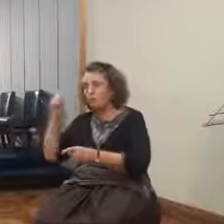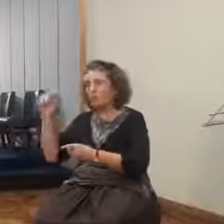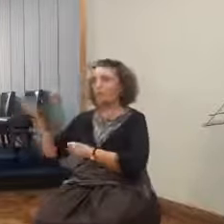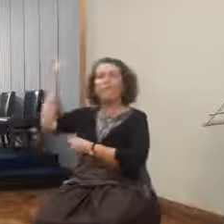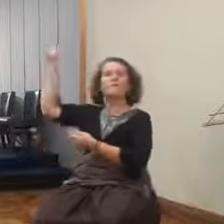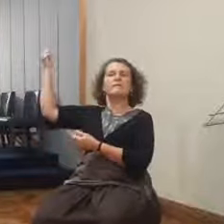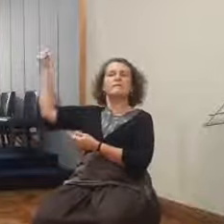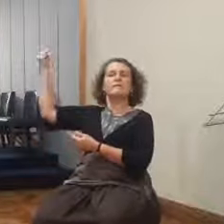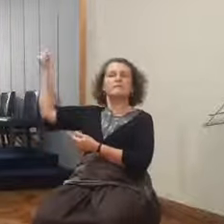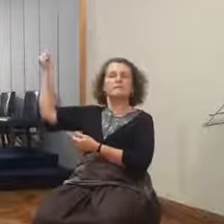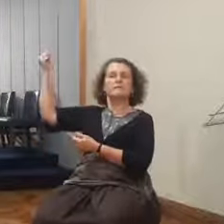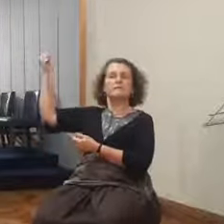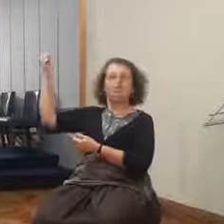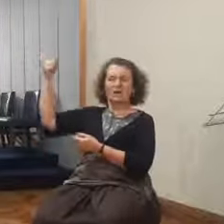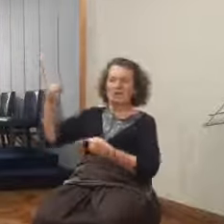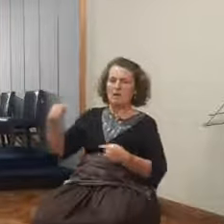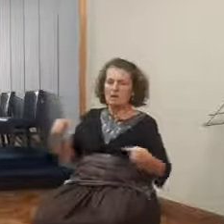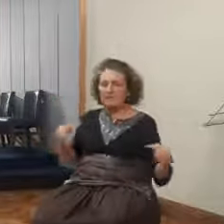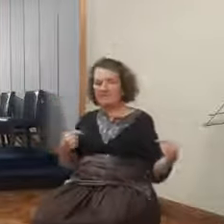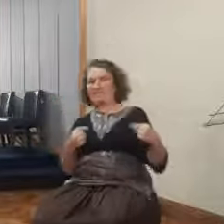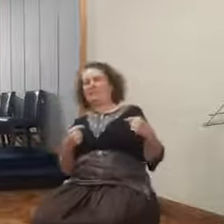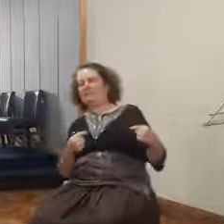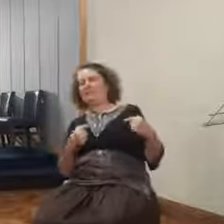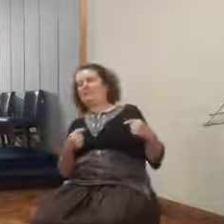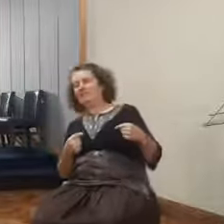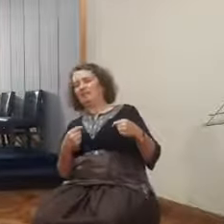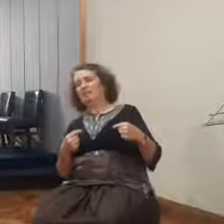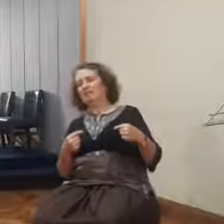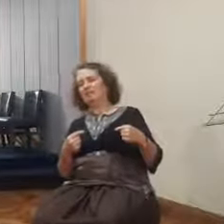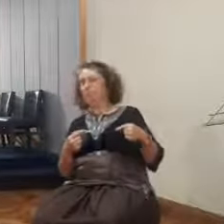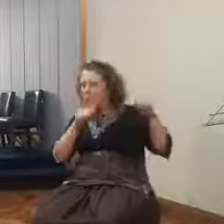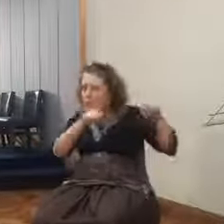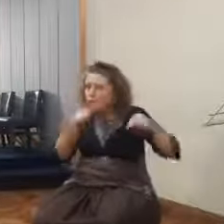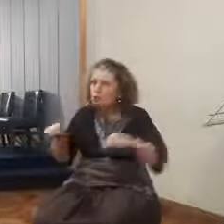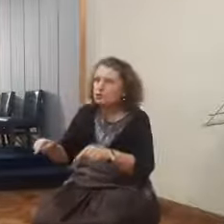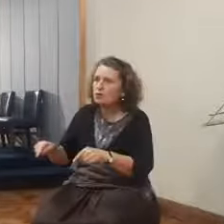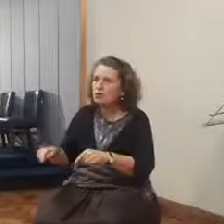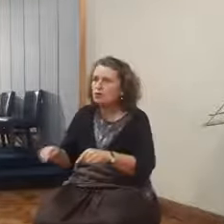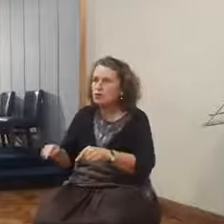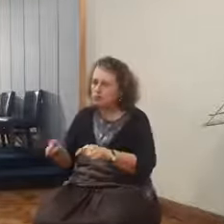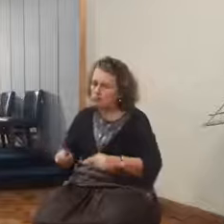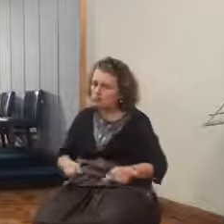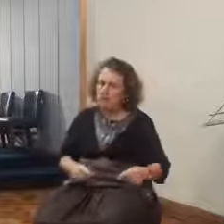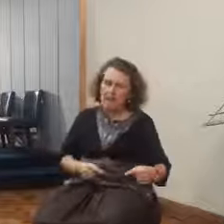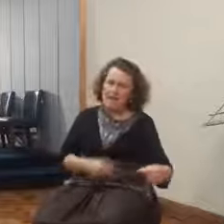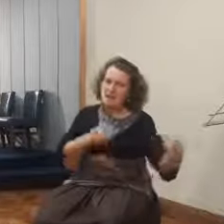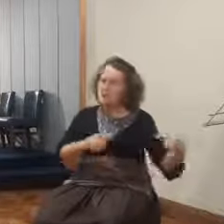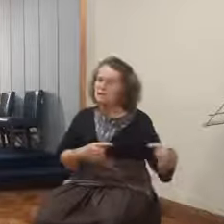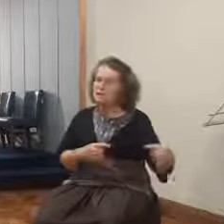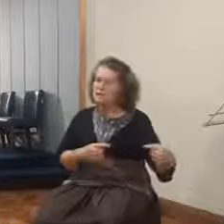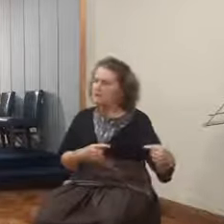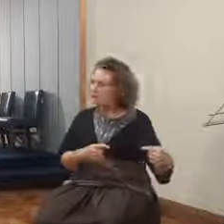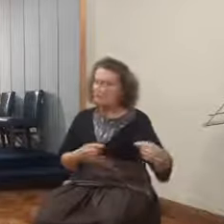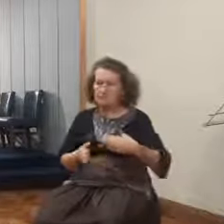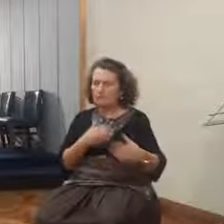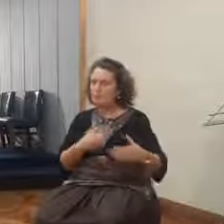opposition, and all opposition and all persecution will finally be overthrown and